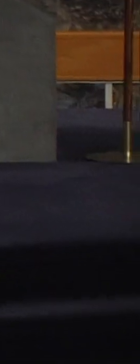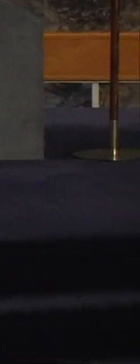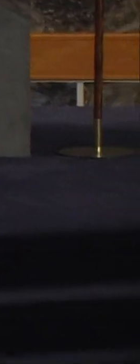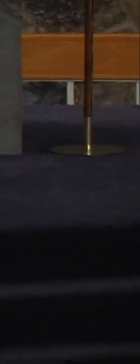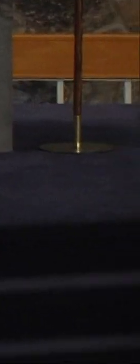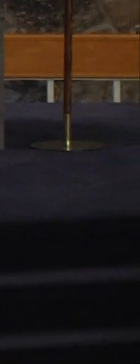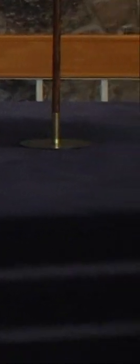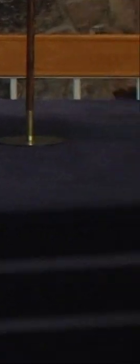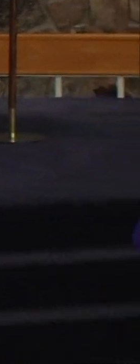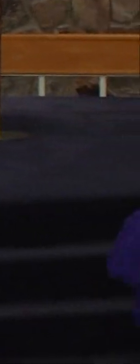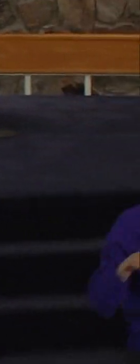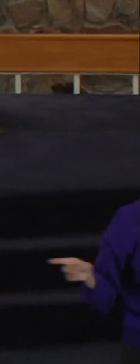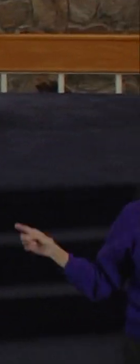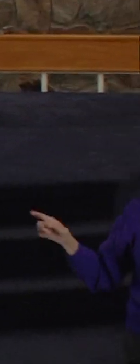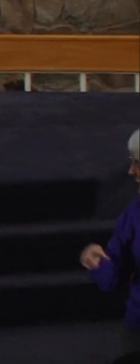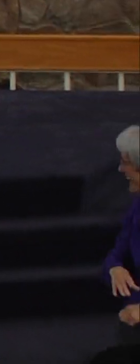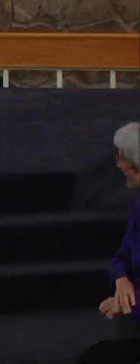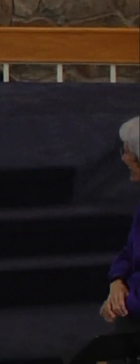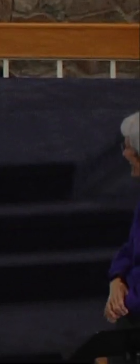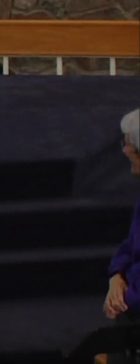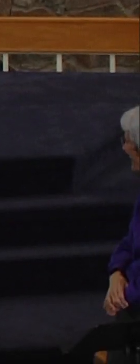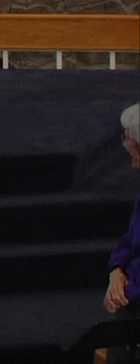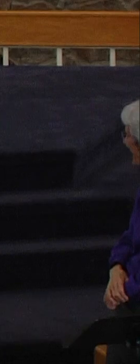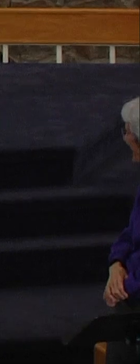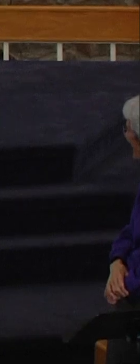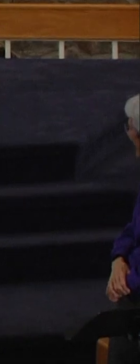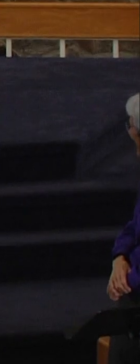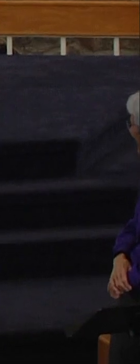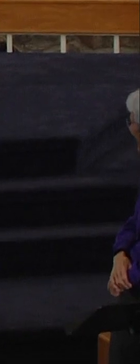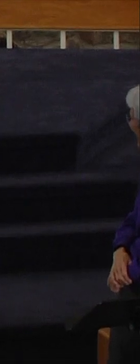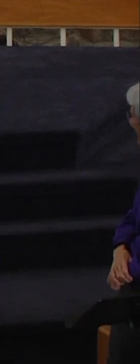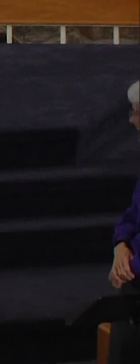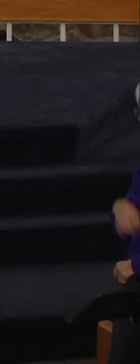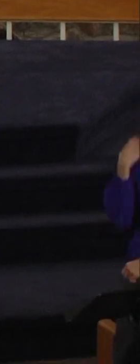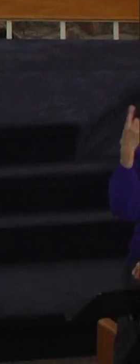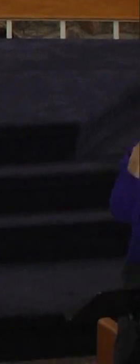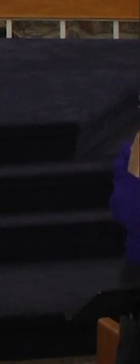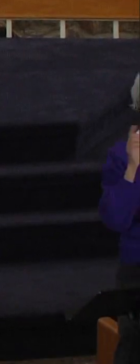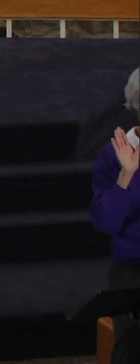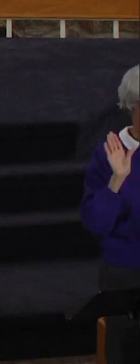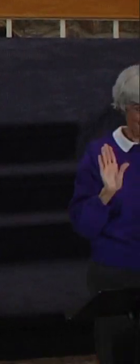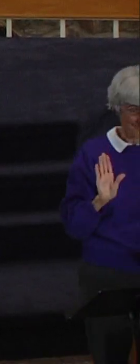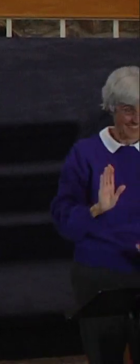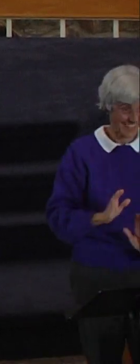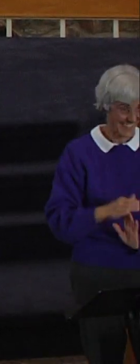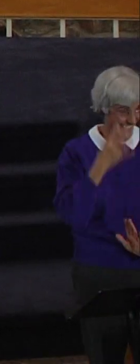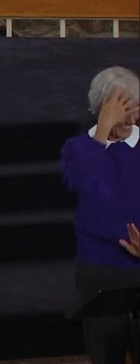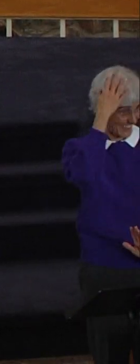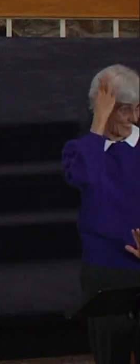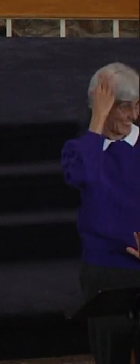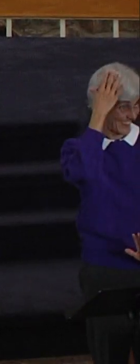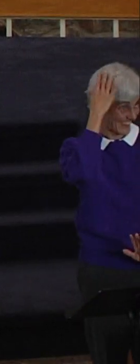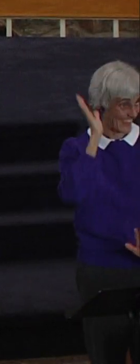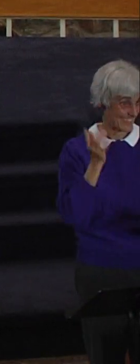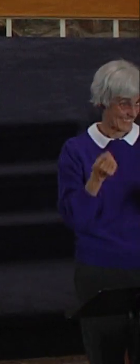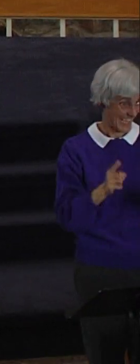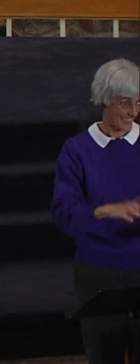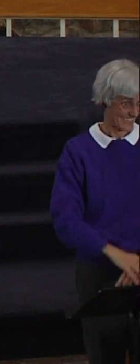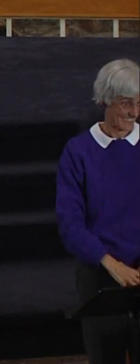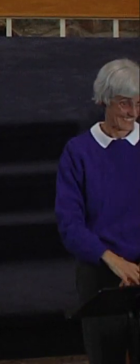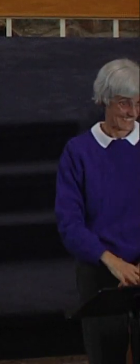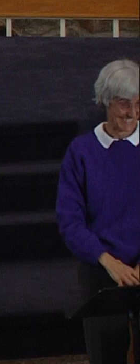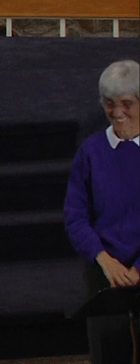Wow. Where's my phone? I got to get a picture. You're looking sharp. Hairs all fly. What's up? Hey,